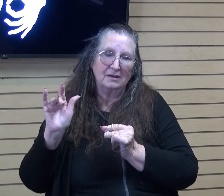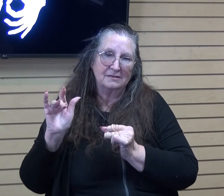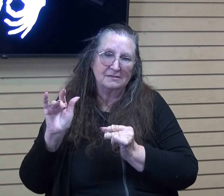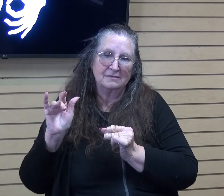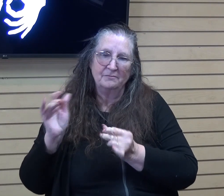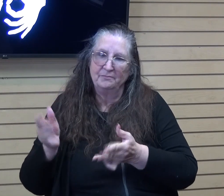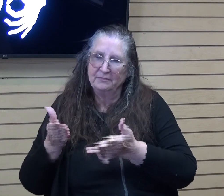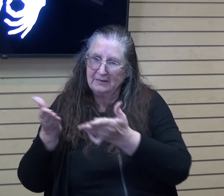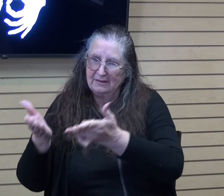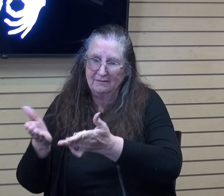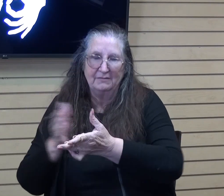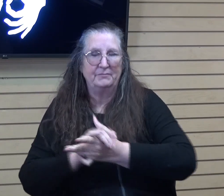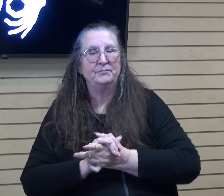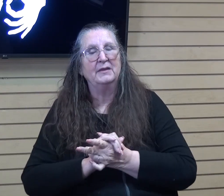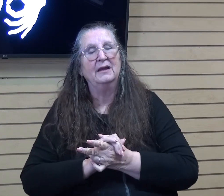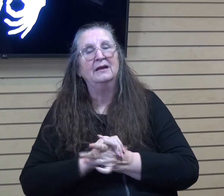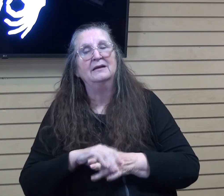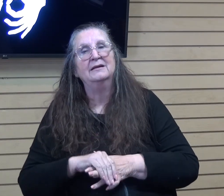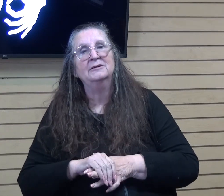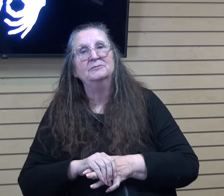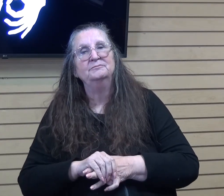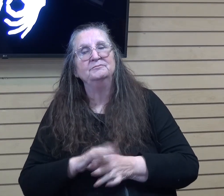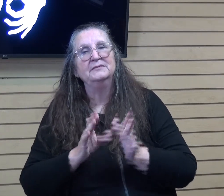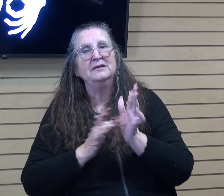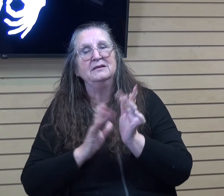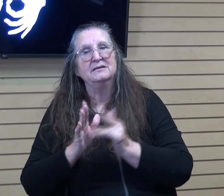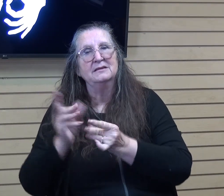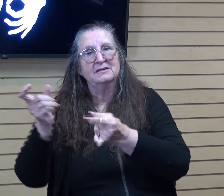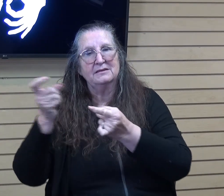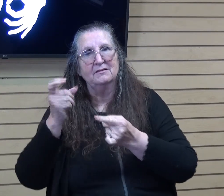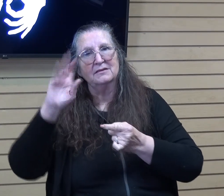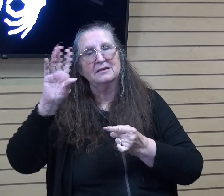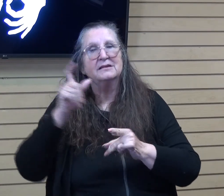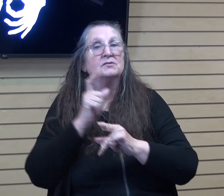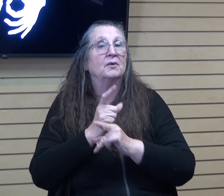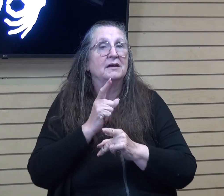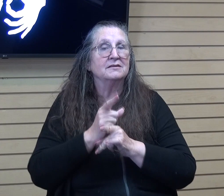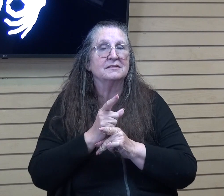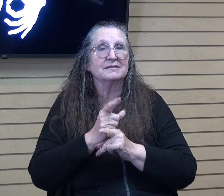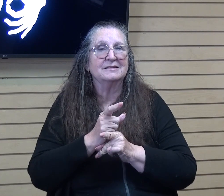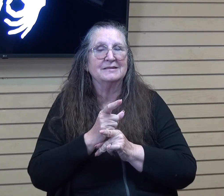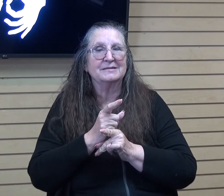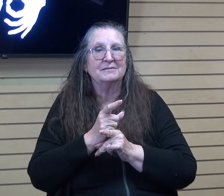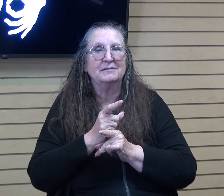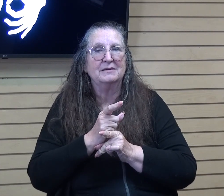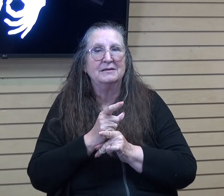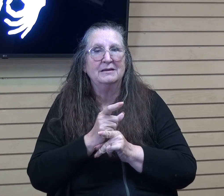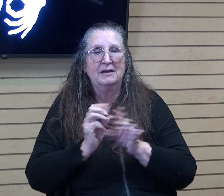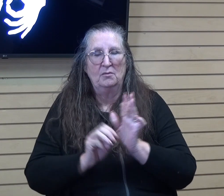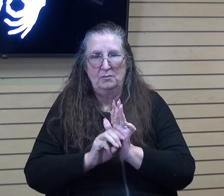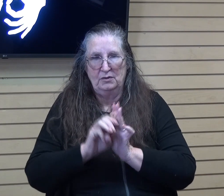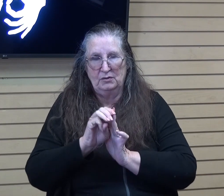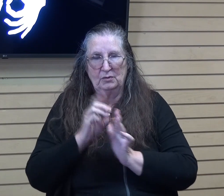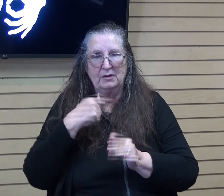them. And so Jesus gives us his righteousness and grows us to live it